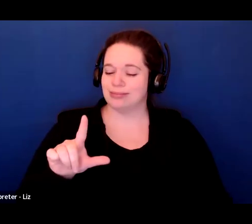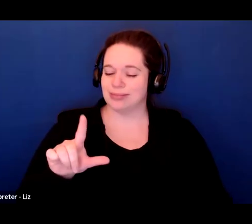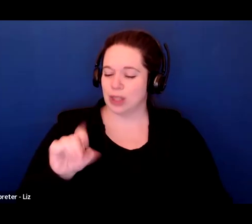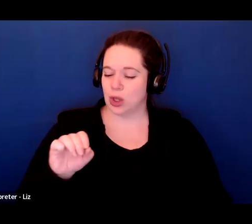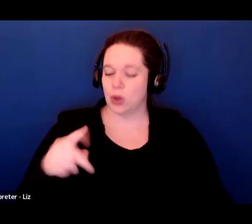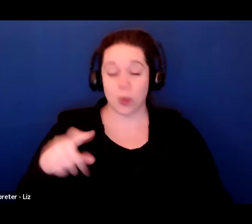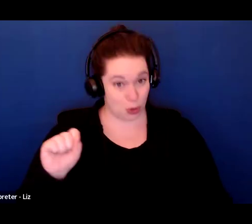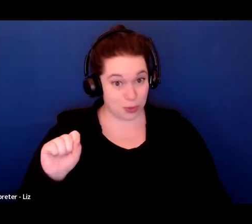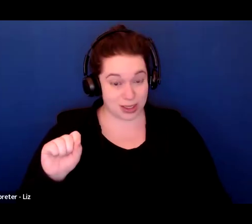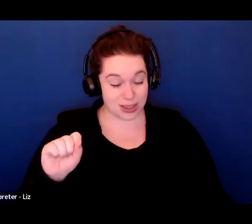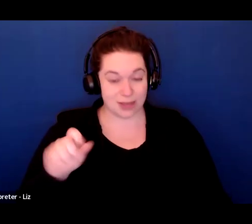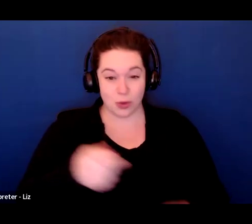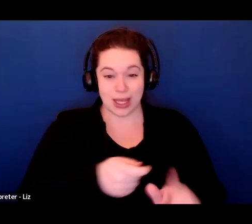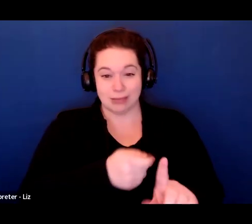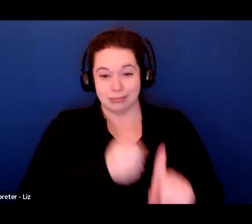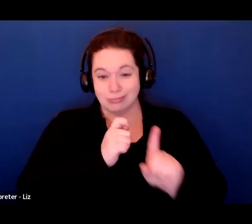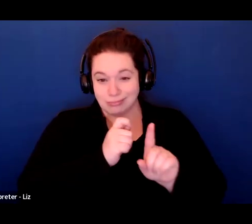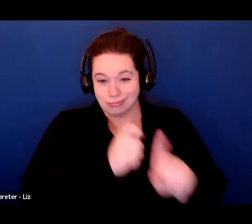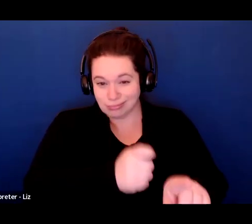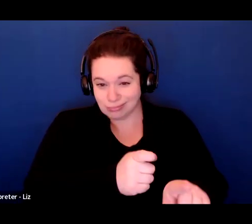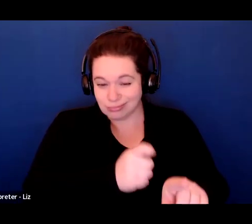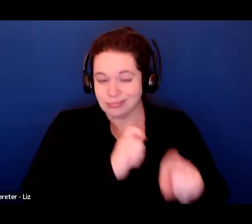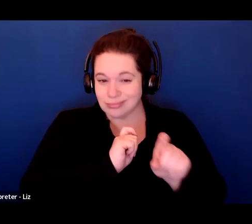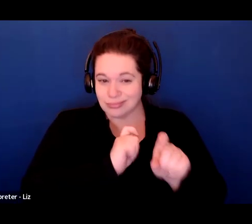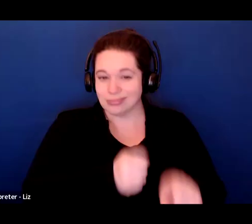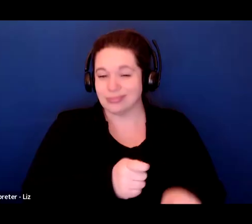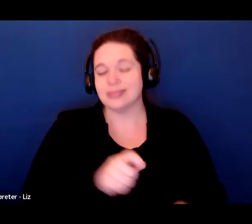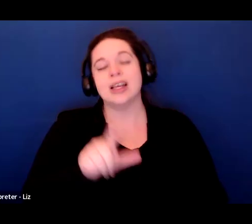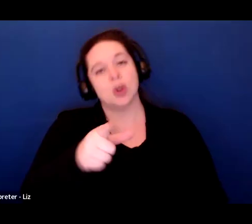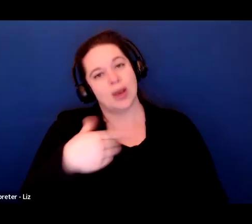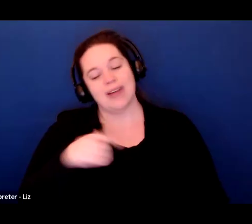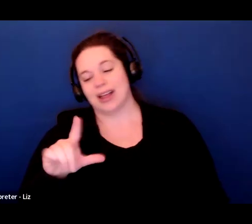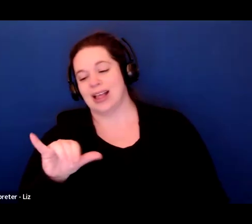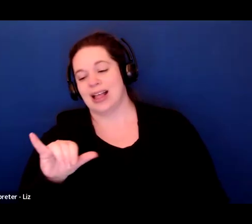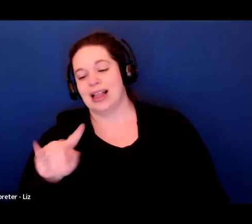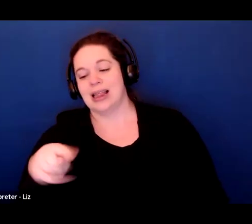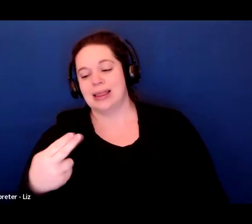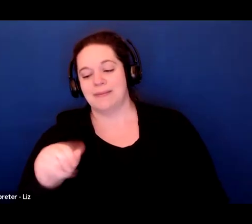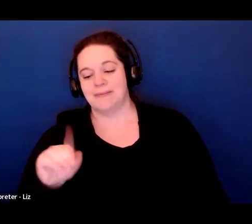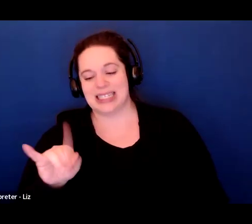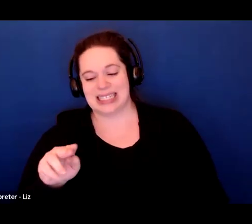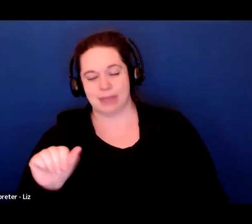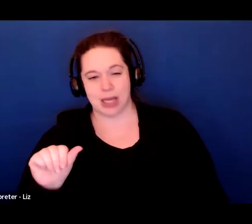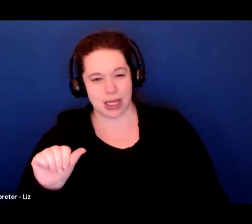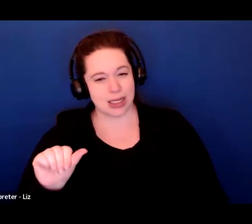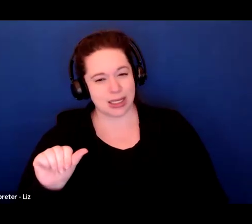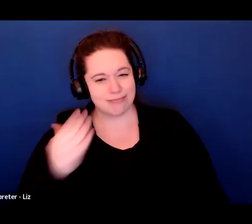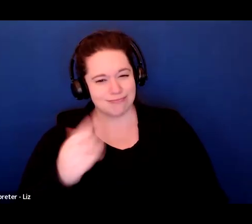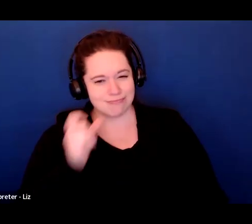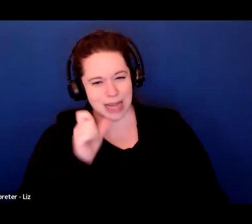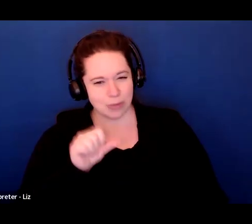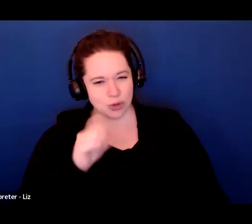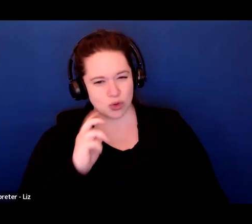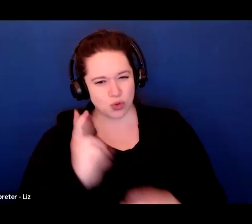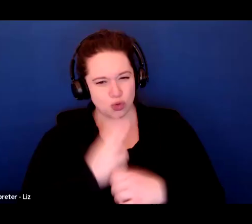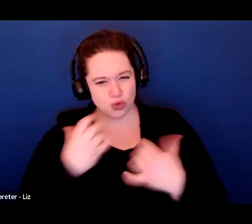because that might cut into the edema because the loops are only they're about a